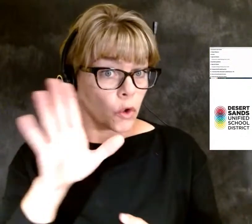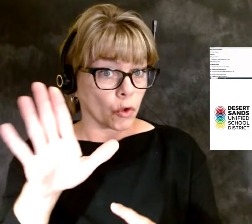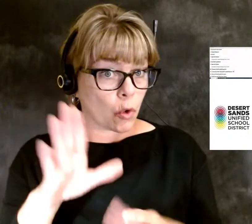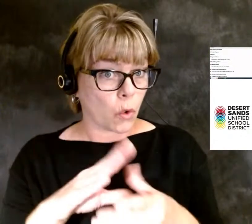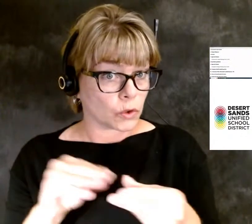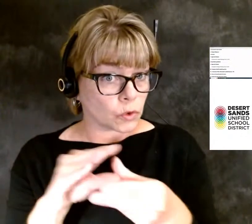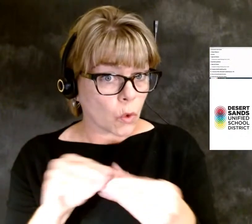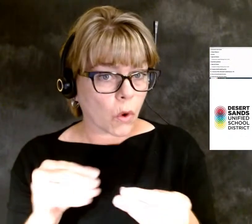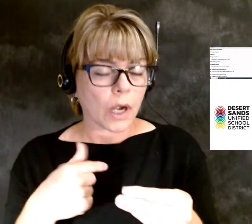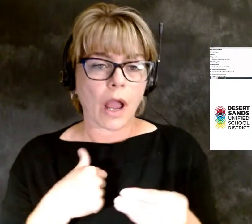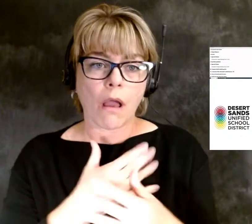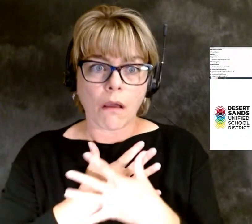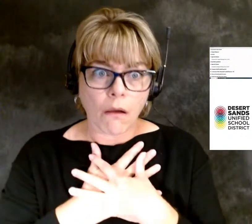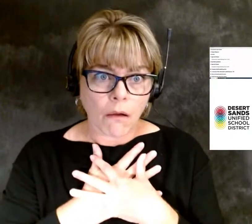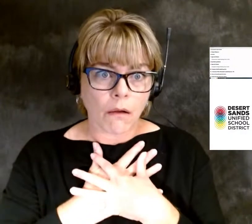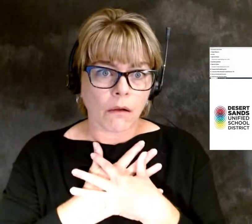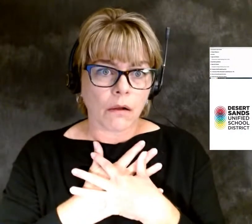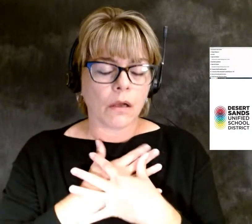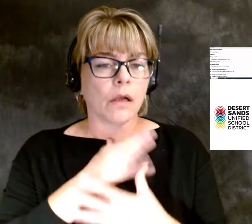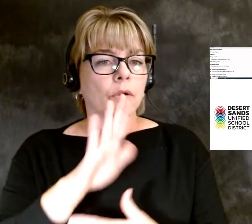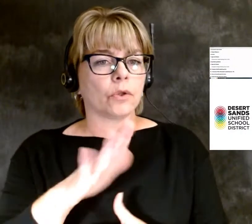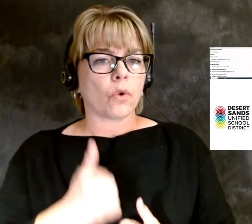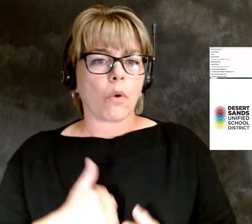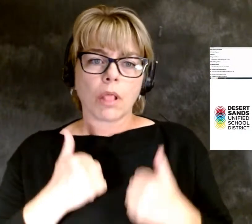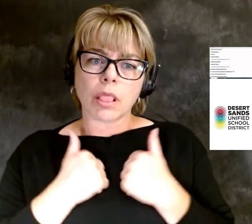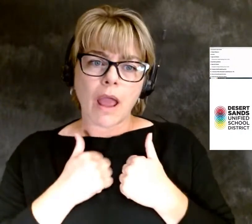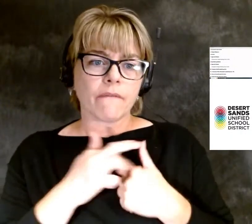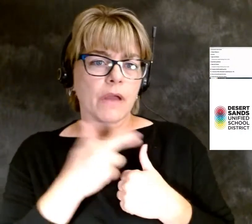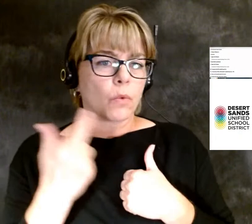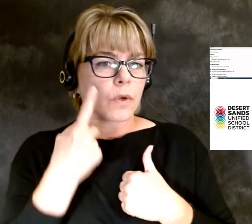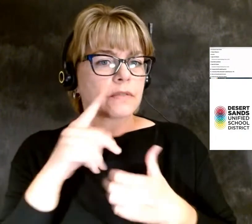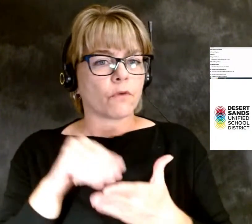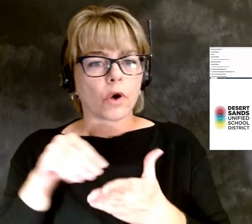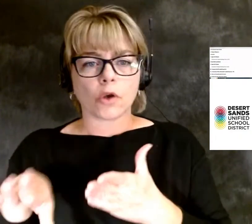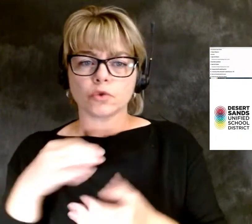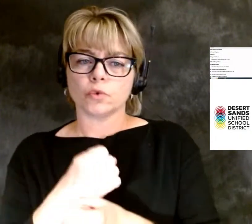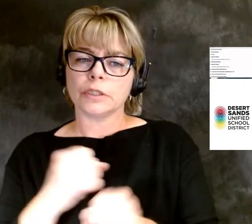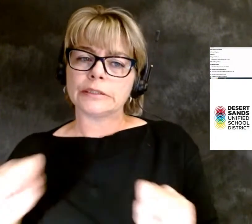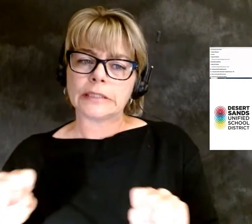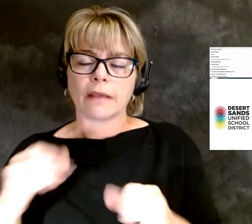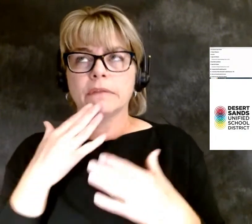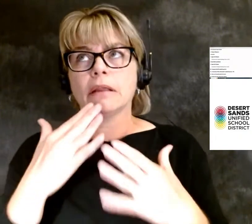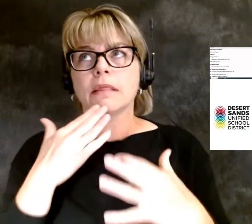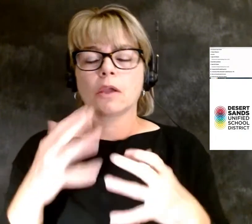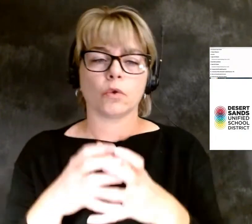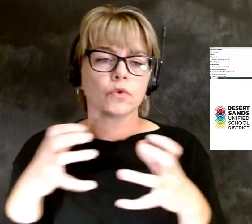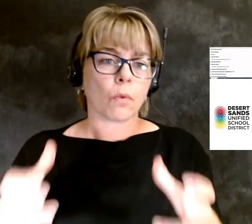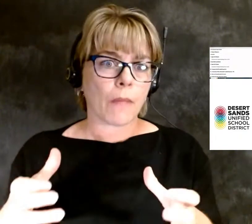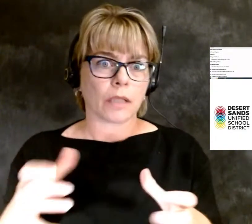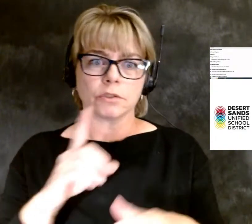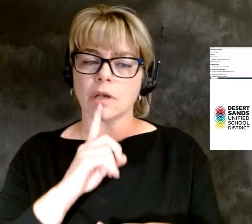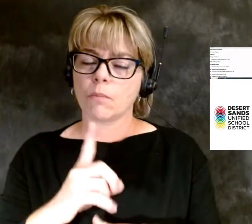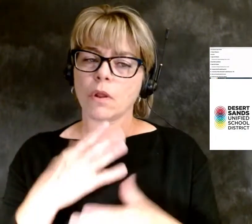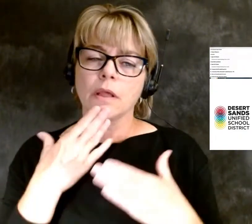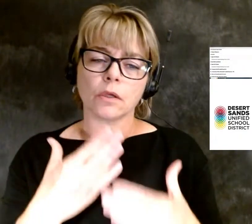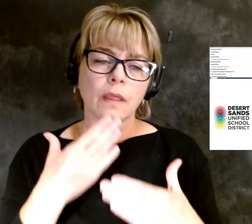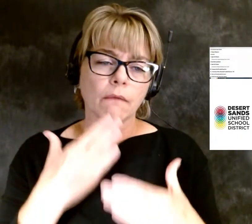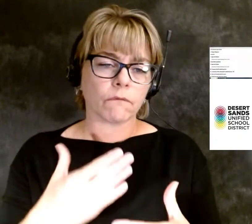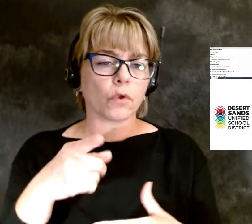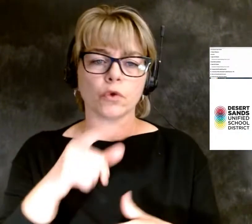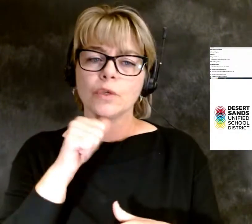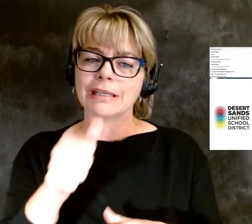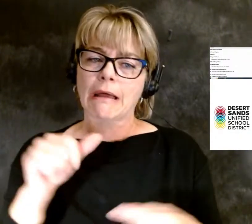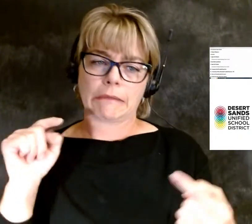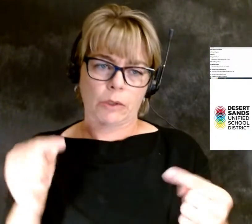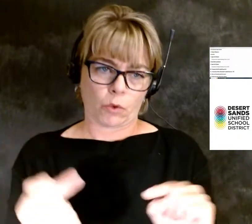you putting your life on the line for our students. So really appreciate that. And I'm so thankful that you did not get hurt. So thank you so much.